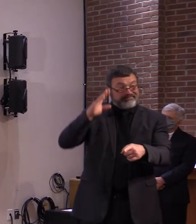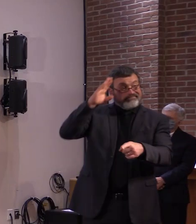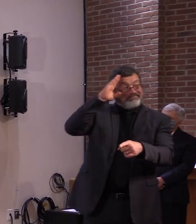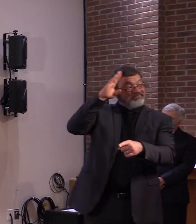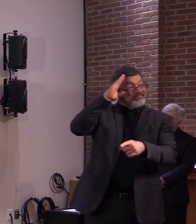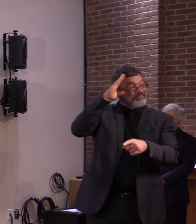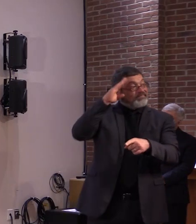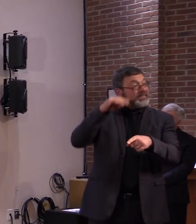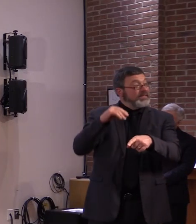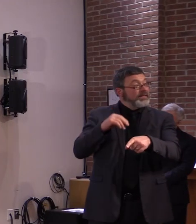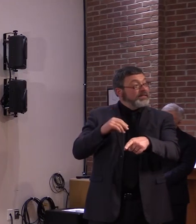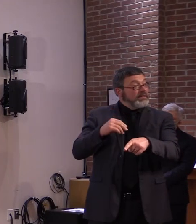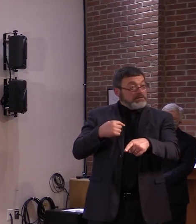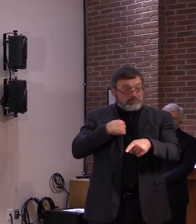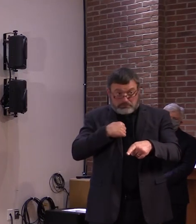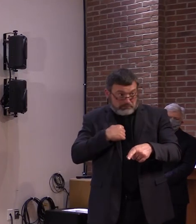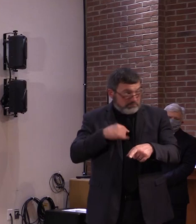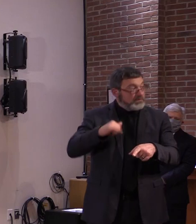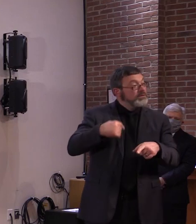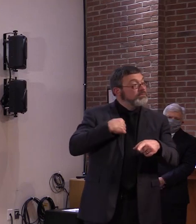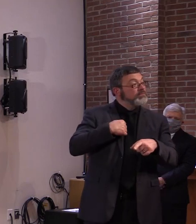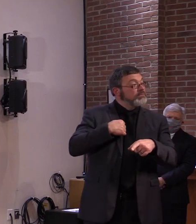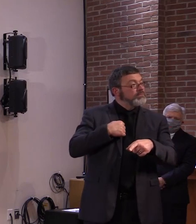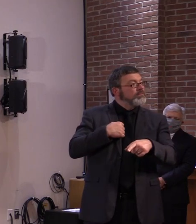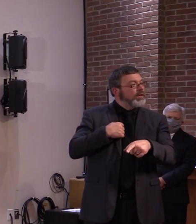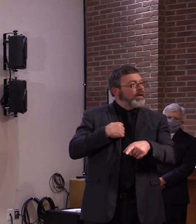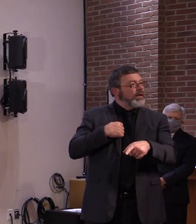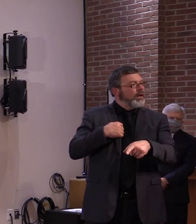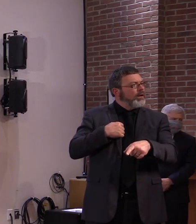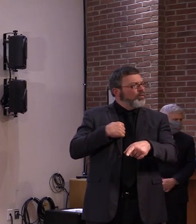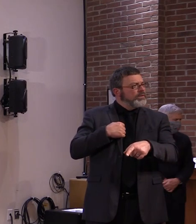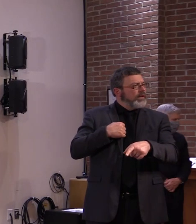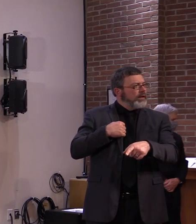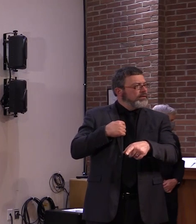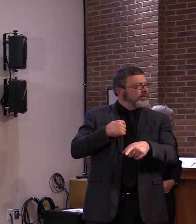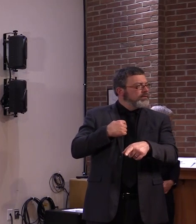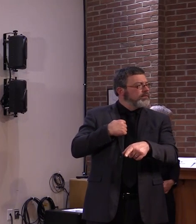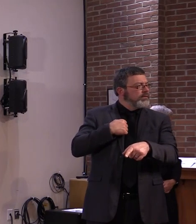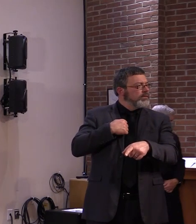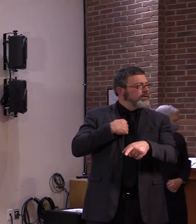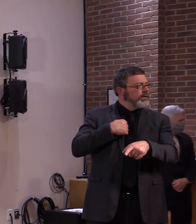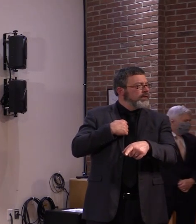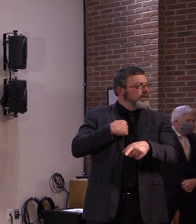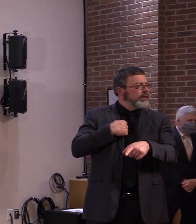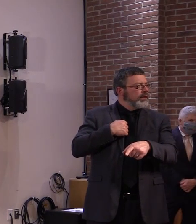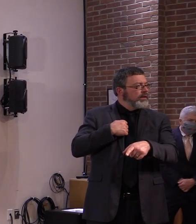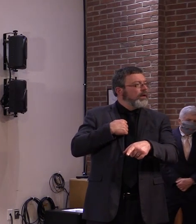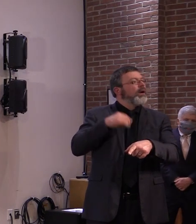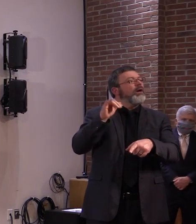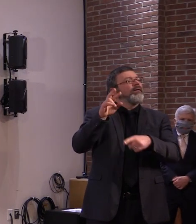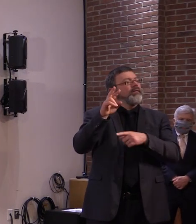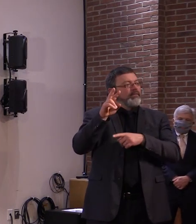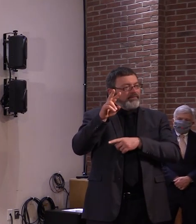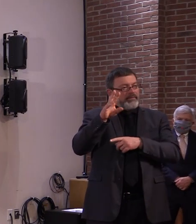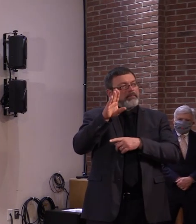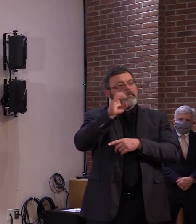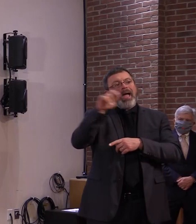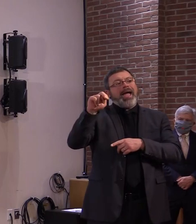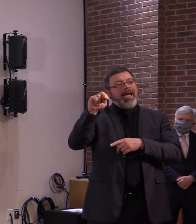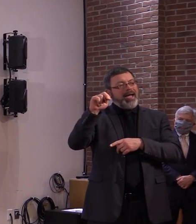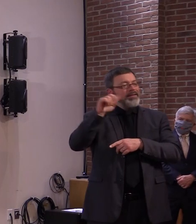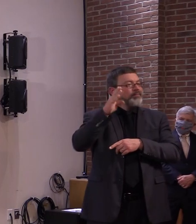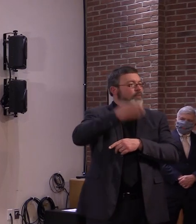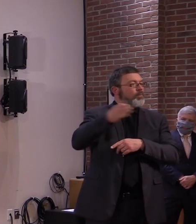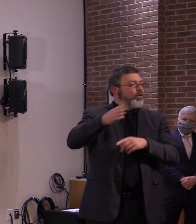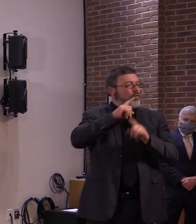Am I on? Yes. Okay, Governor, here in southern Vermont, we have bordered by three states, and I'm